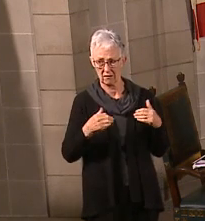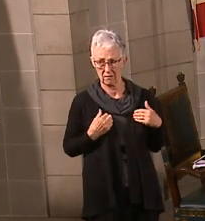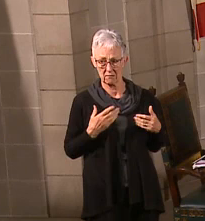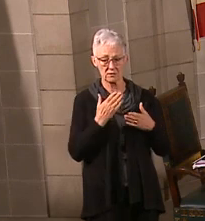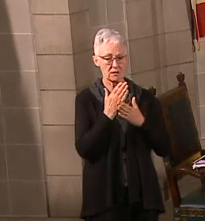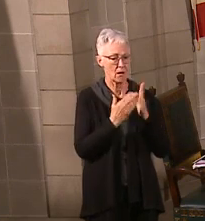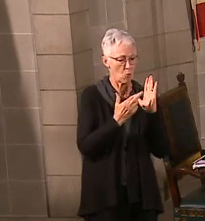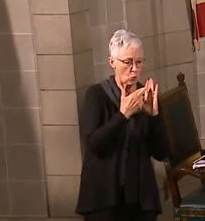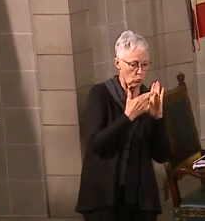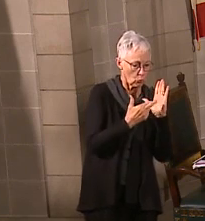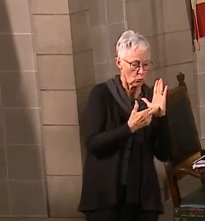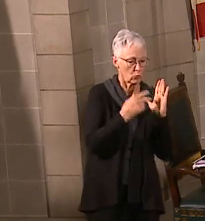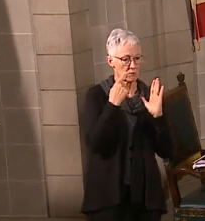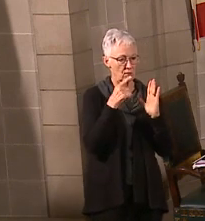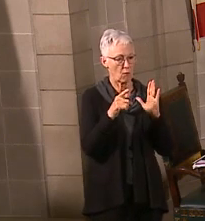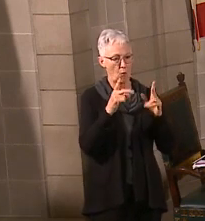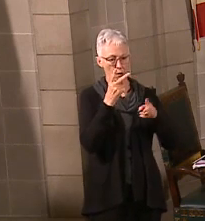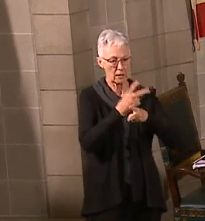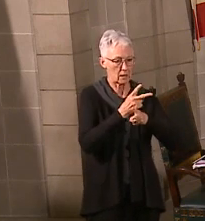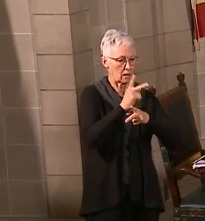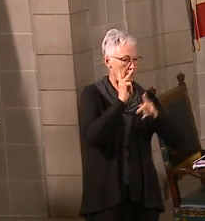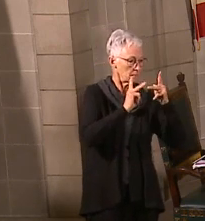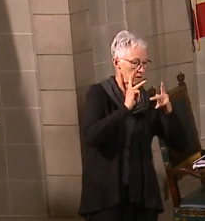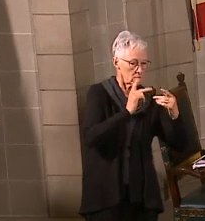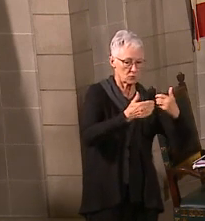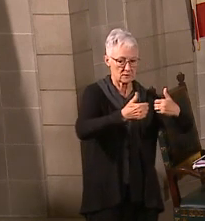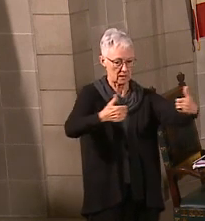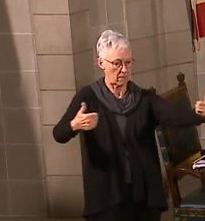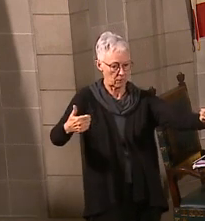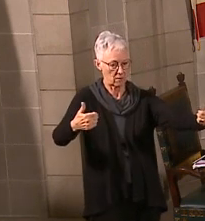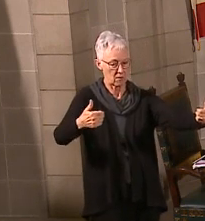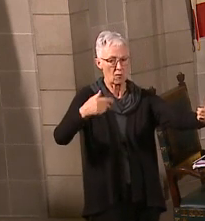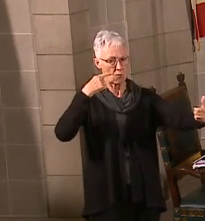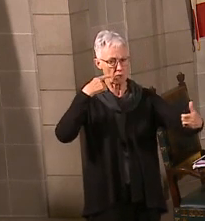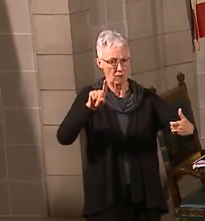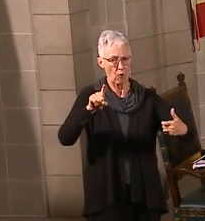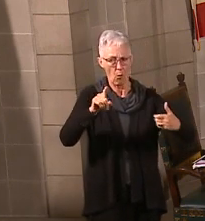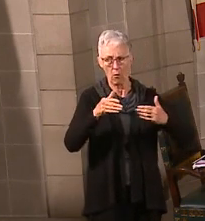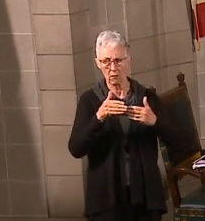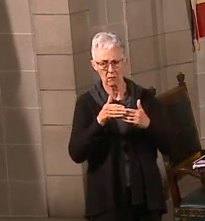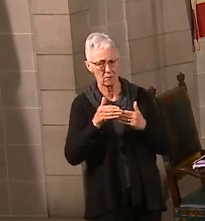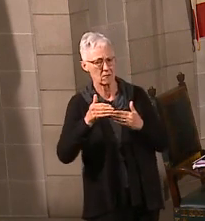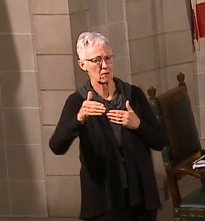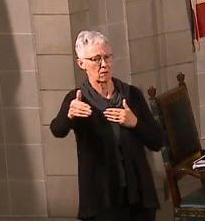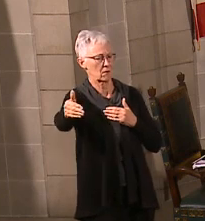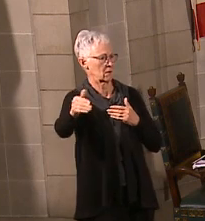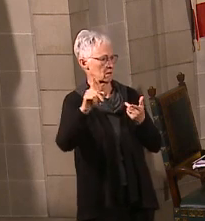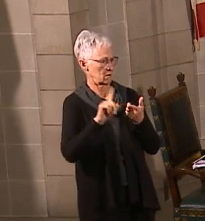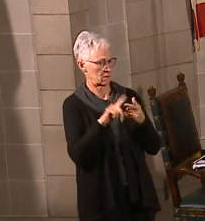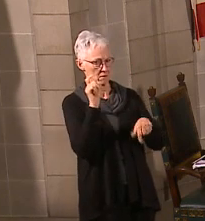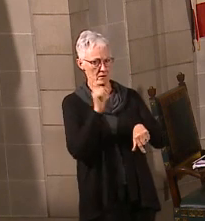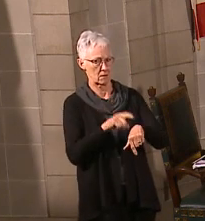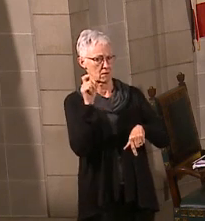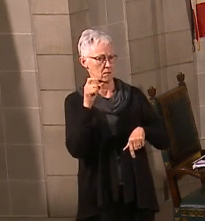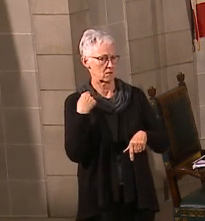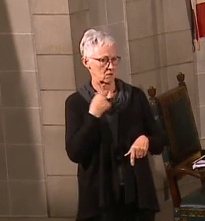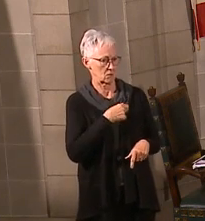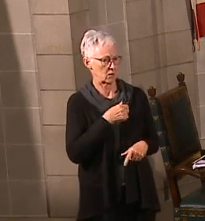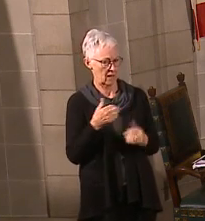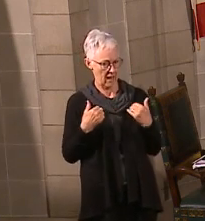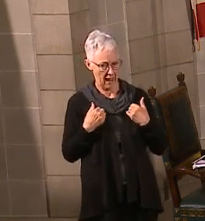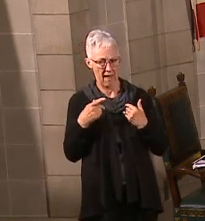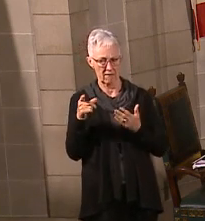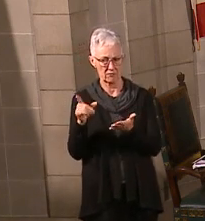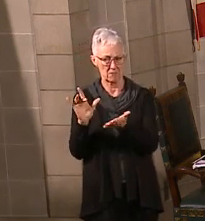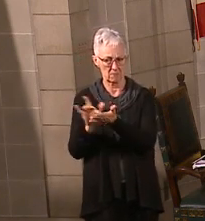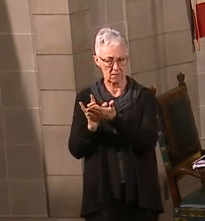is a vaccination. I don't know what that will all look like, but we can imagine that all these things we're doing to slow the spread of virus here in our state